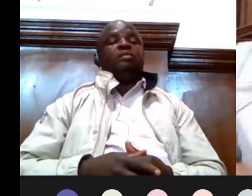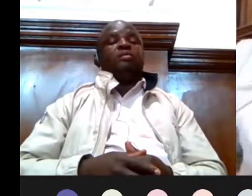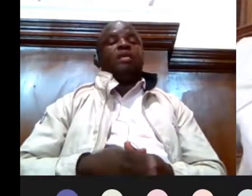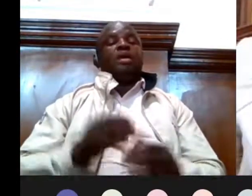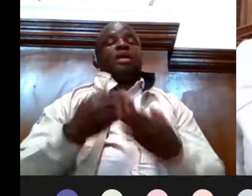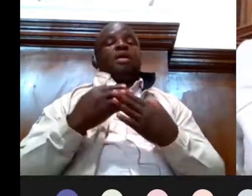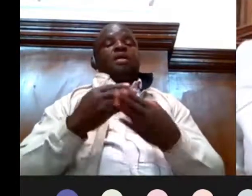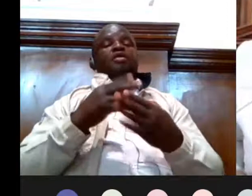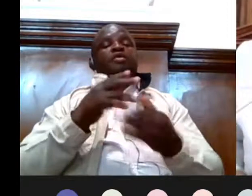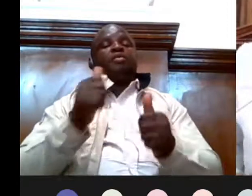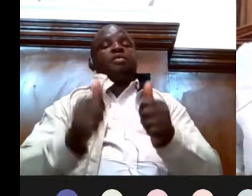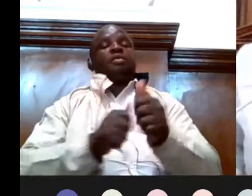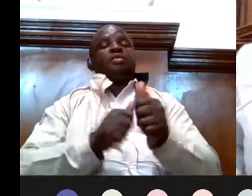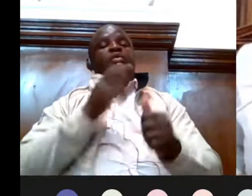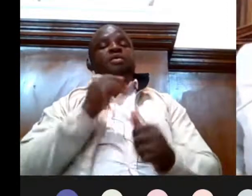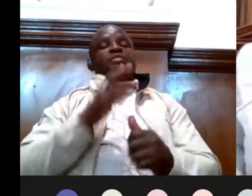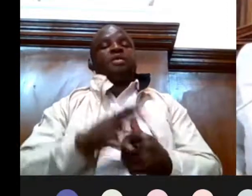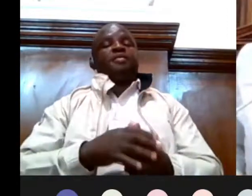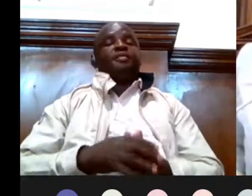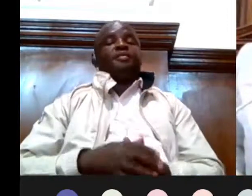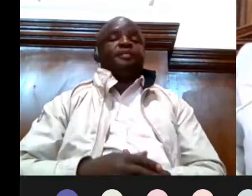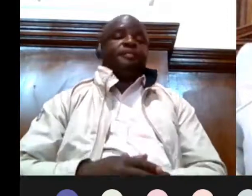Thank you deputy speaker.